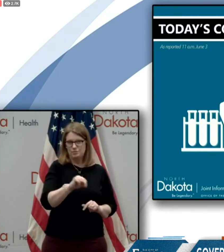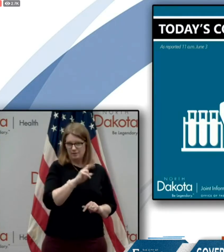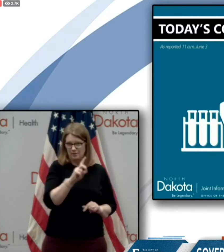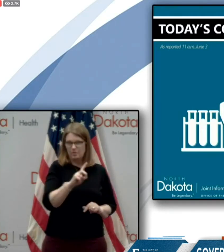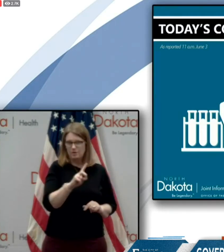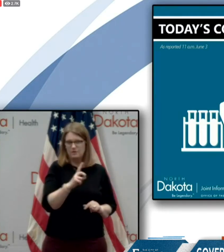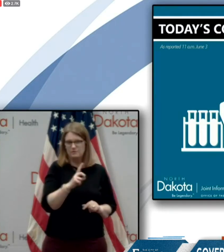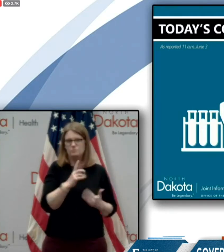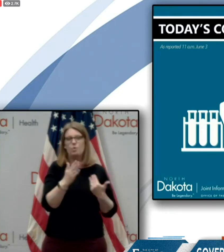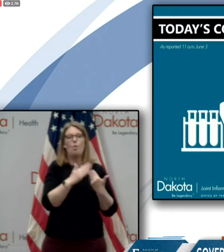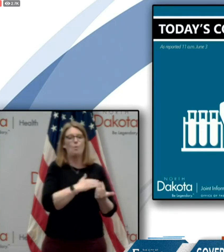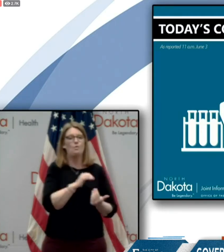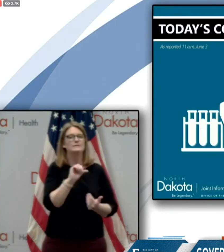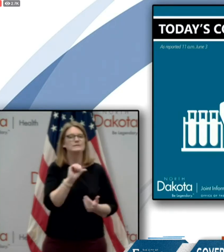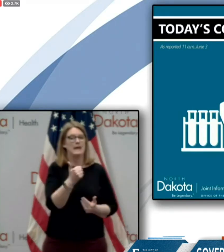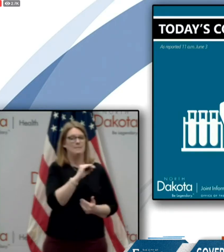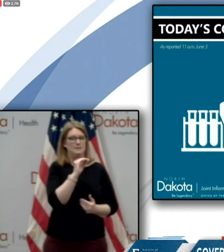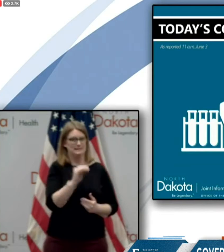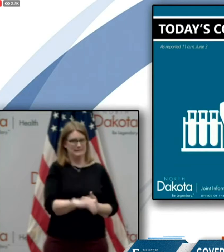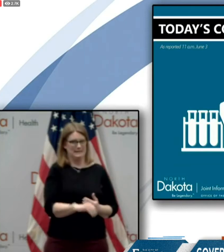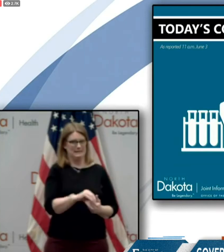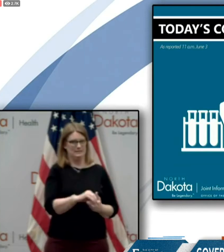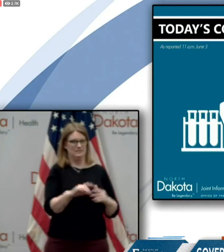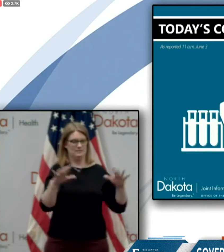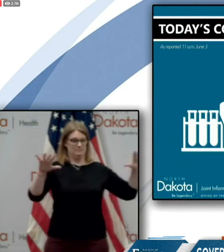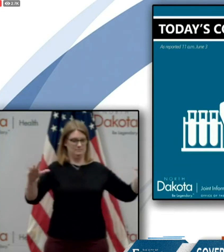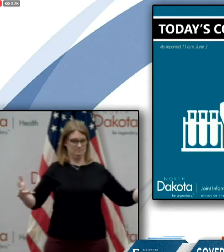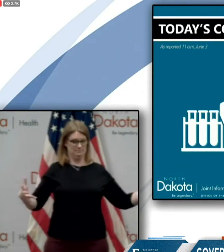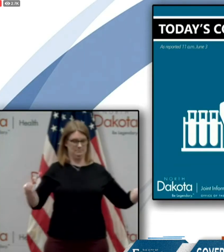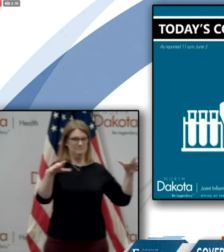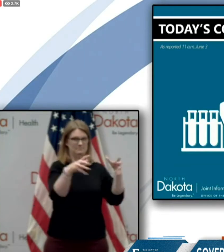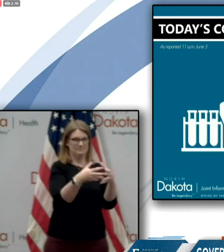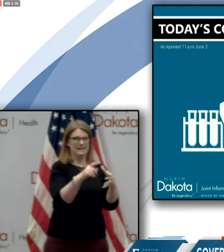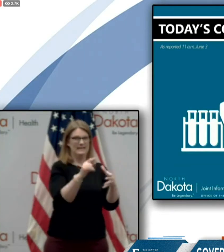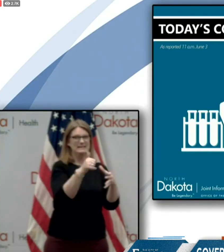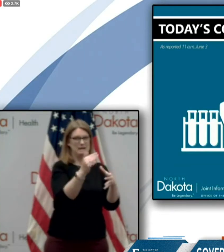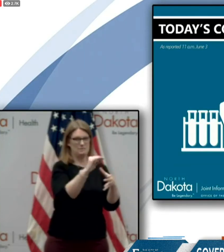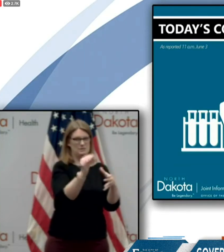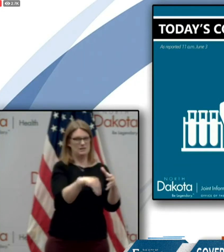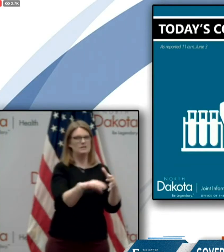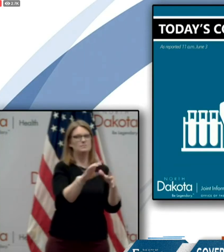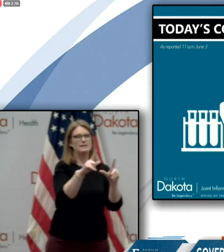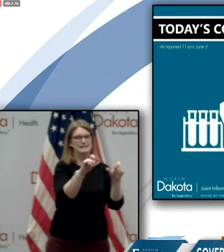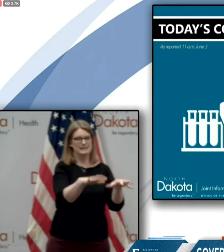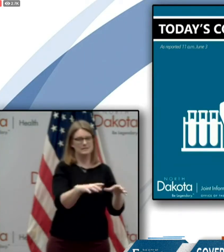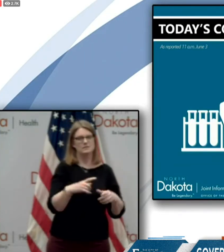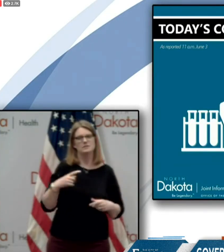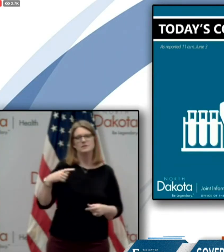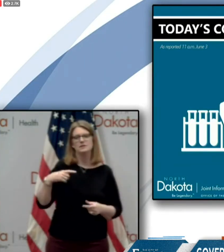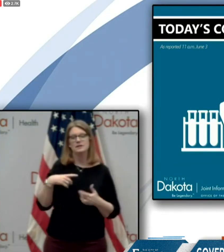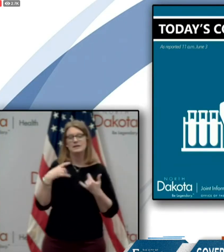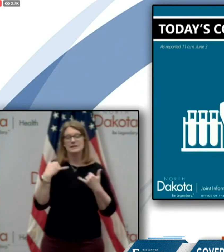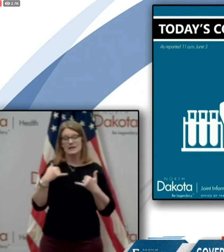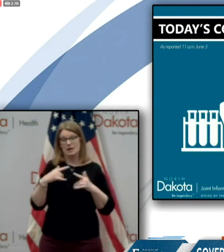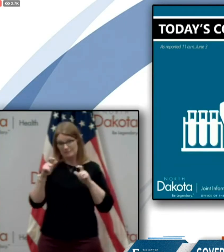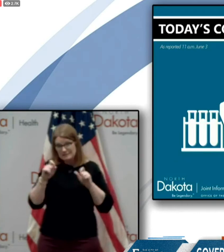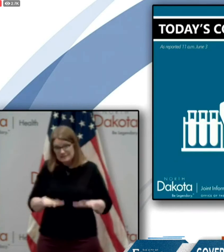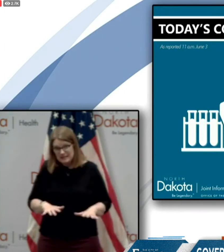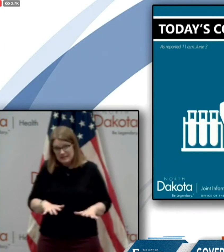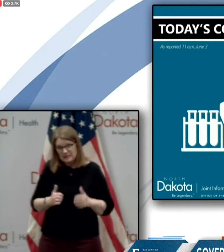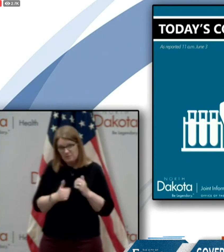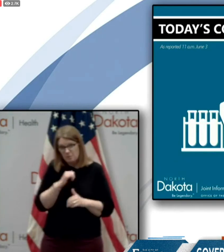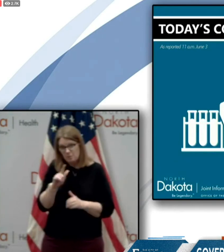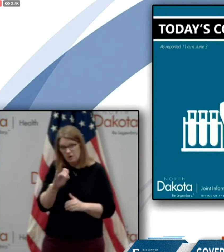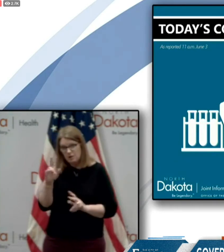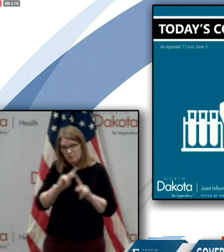on 10% of the total population has been tested. We remain in the top 5 states in testing per